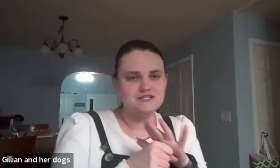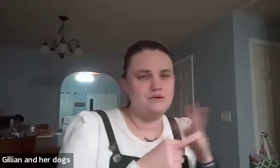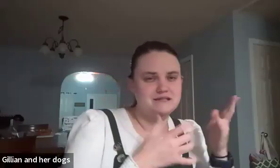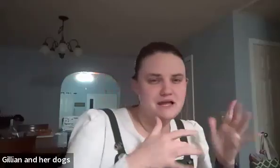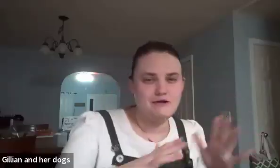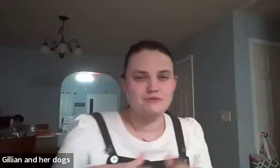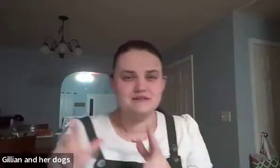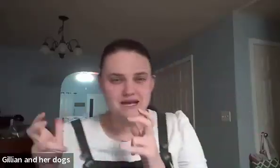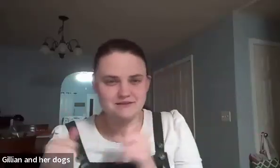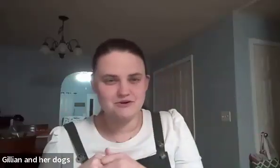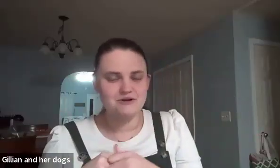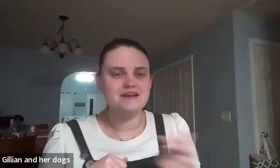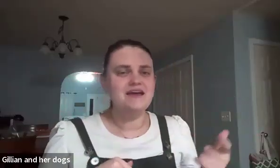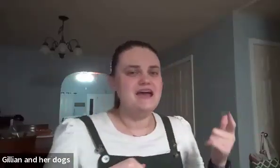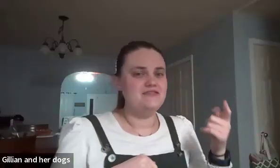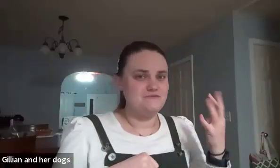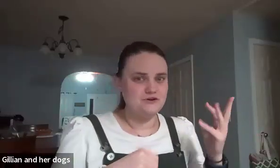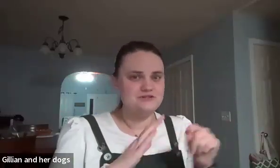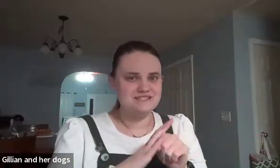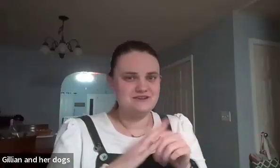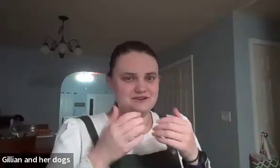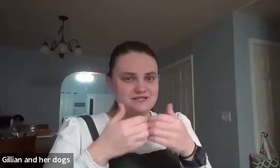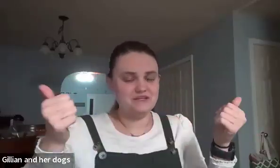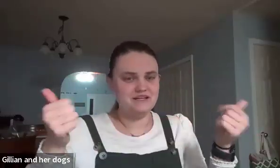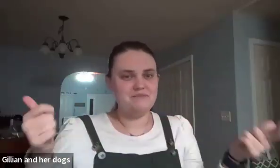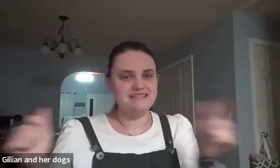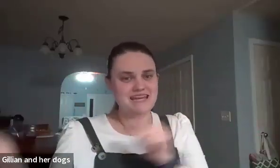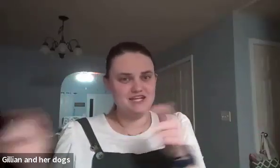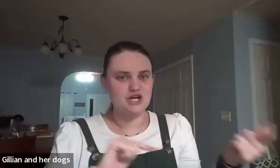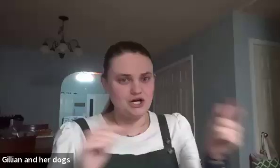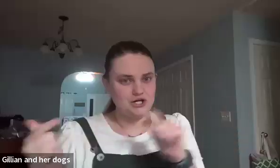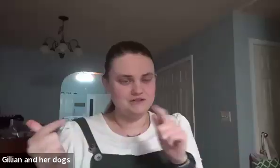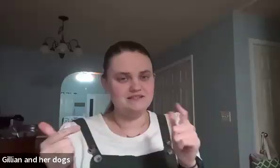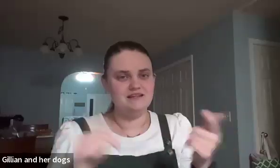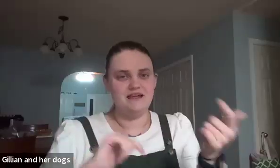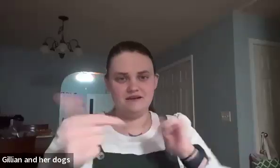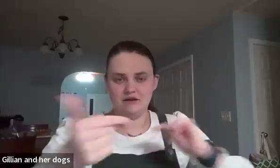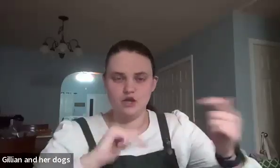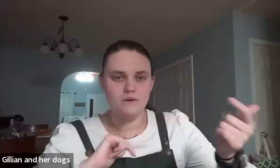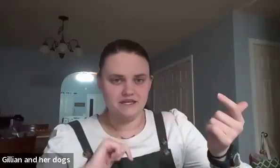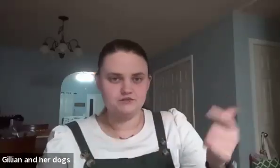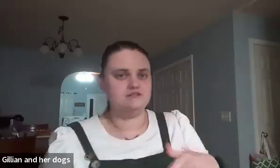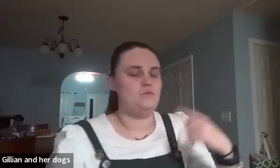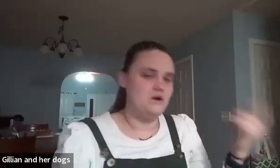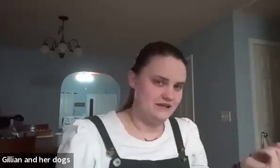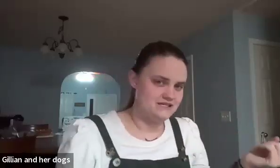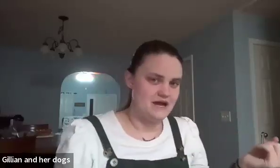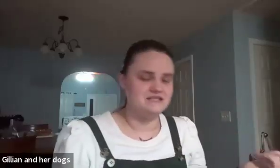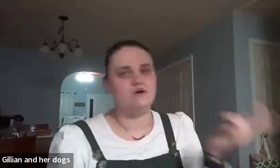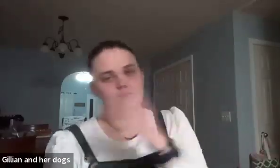like one's the playground, one's the basketball court, and the fourth through sixth graders split it up and take turns like going each week. So one week it's basketball and one